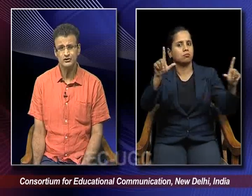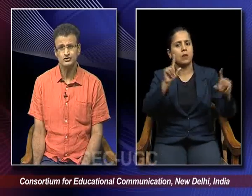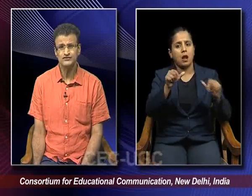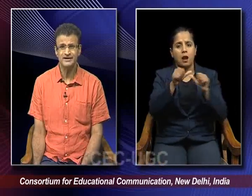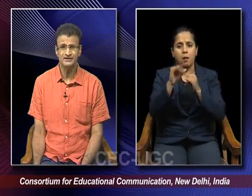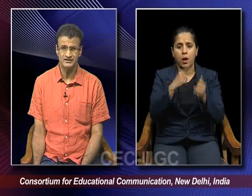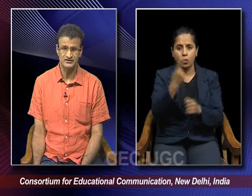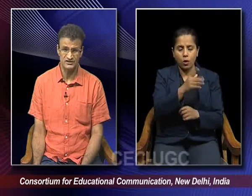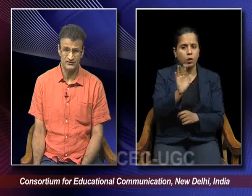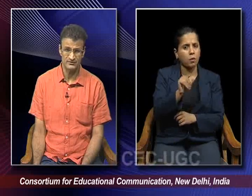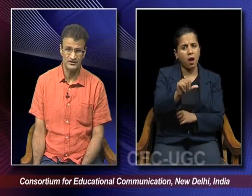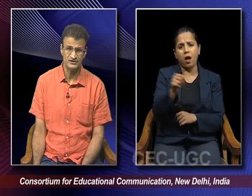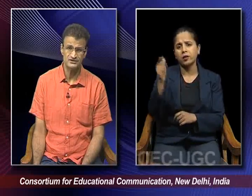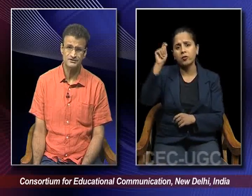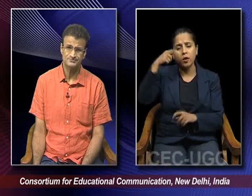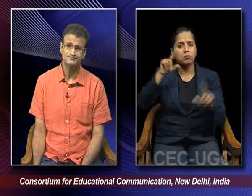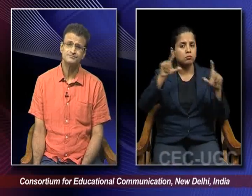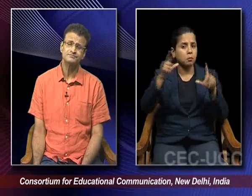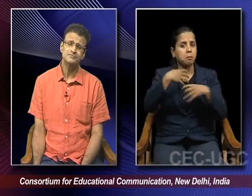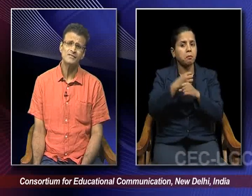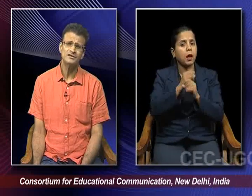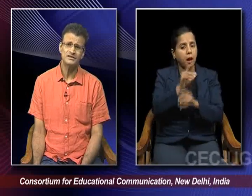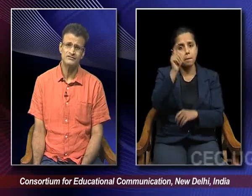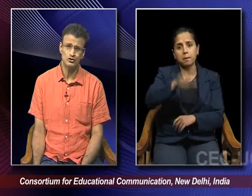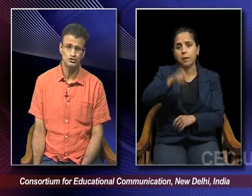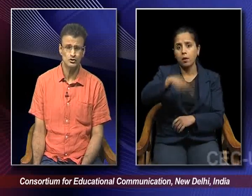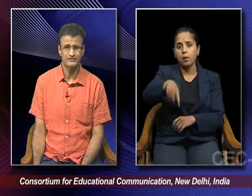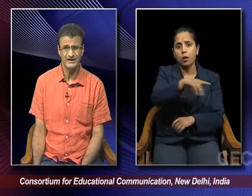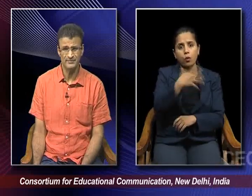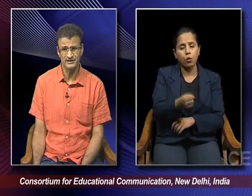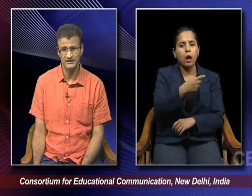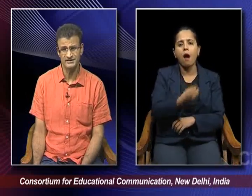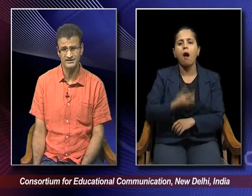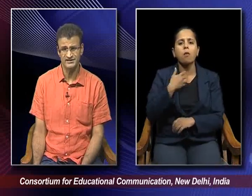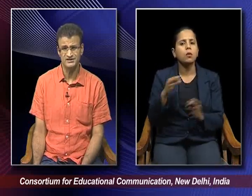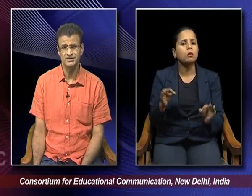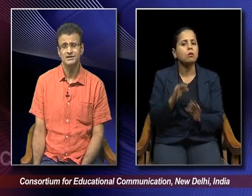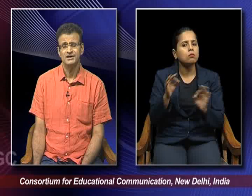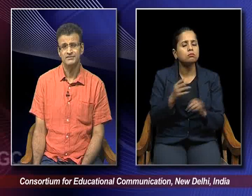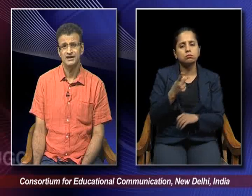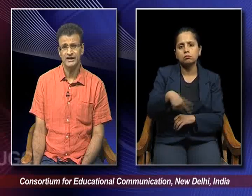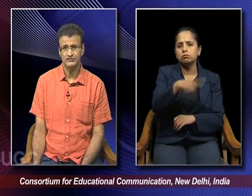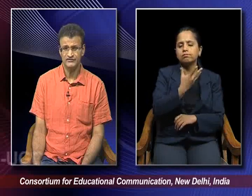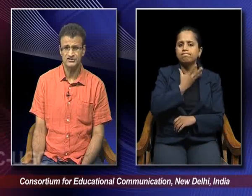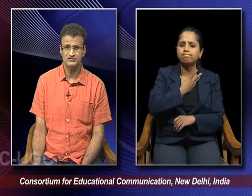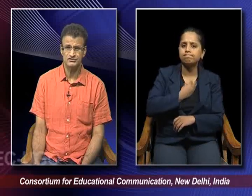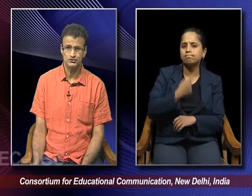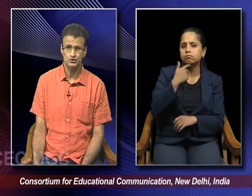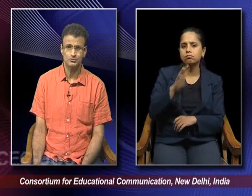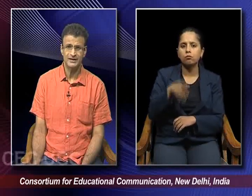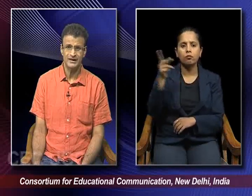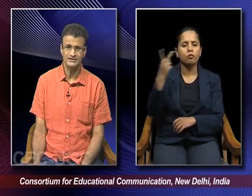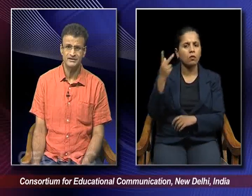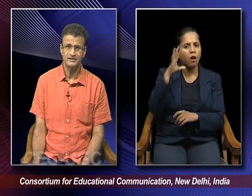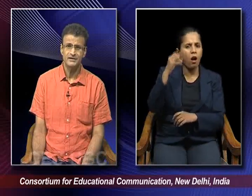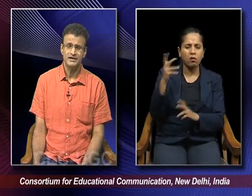we also find that there were other filmmakers. They were also not very happy in that sense with the kind of aversion which was shown